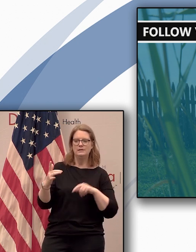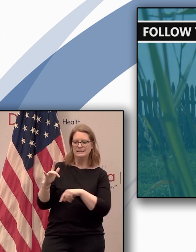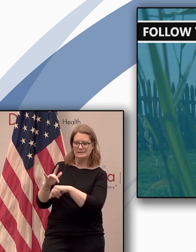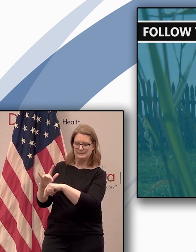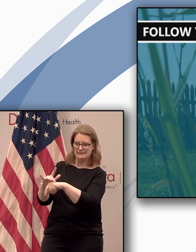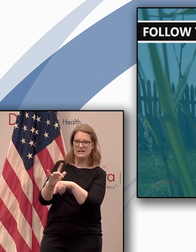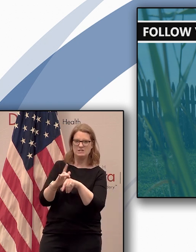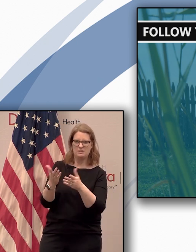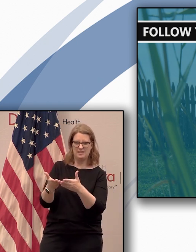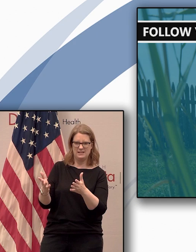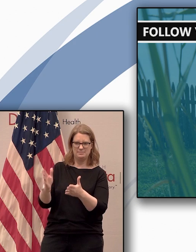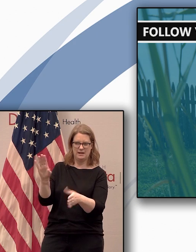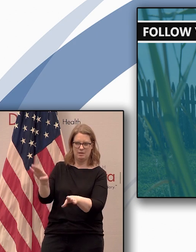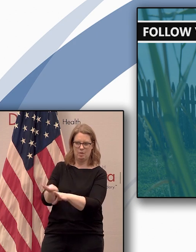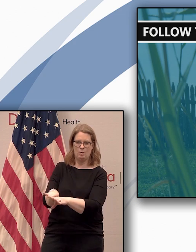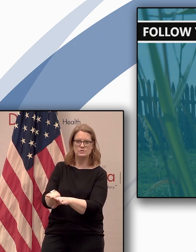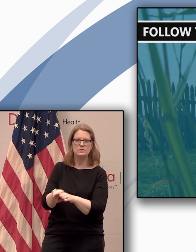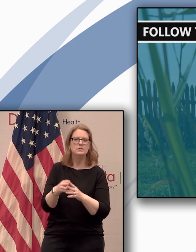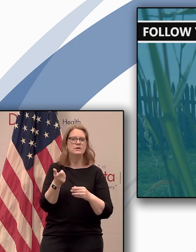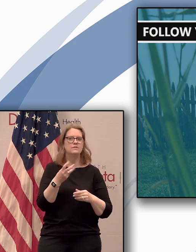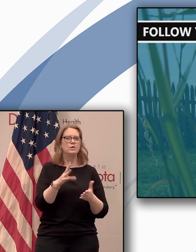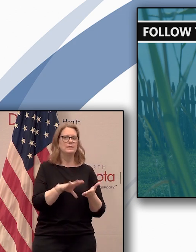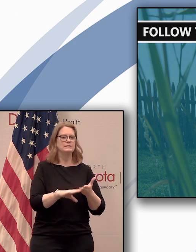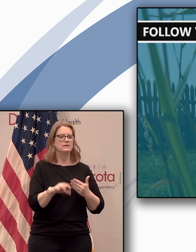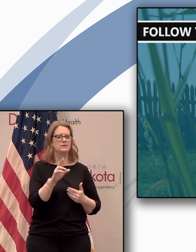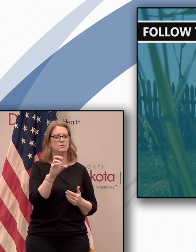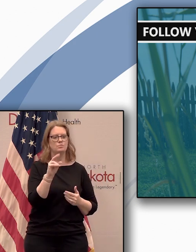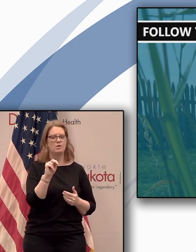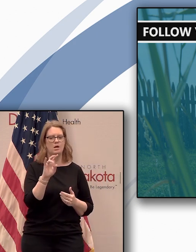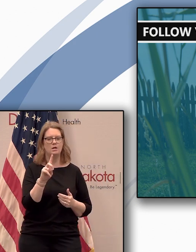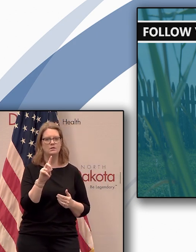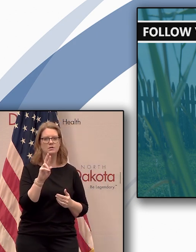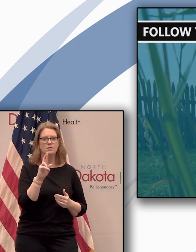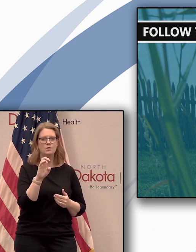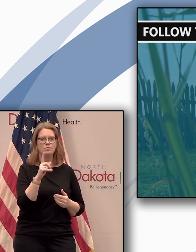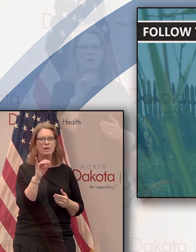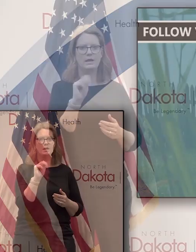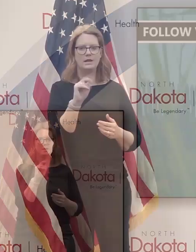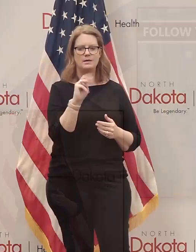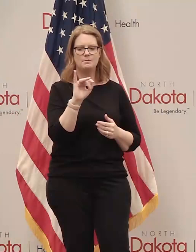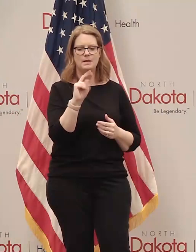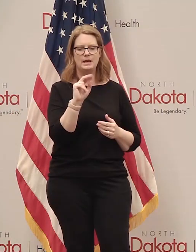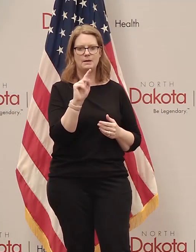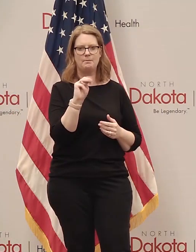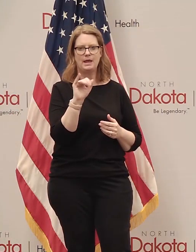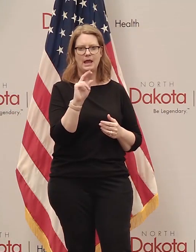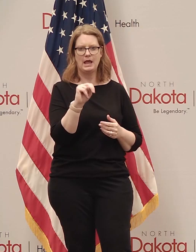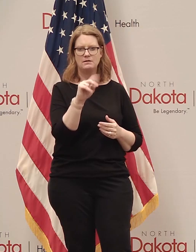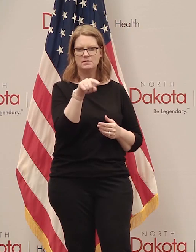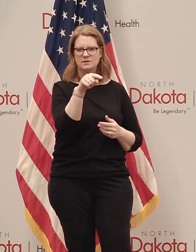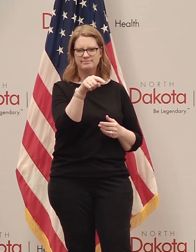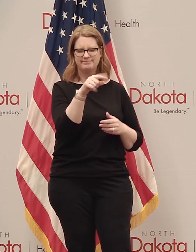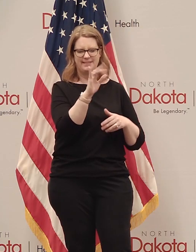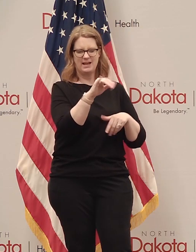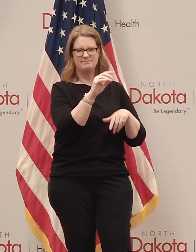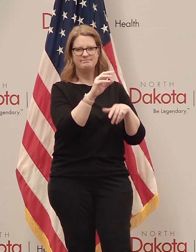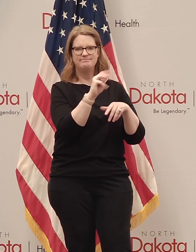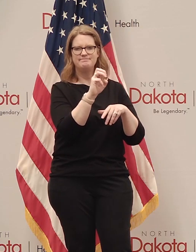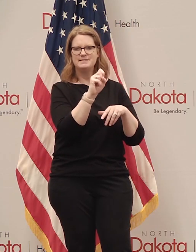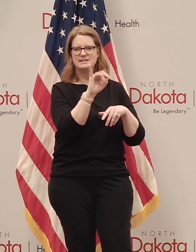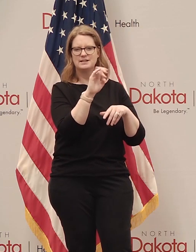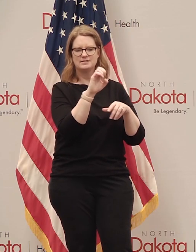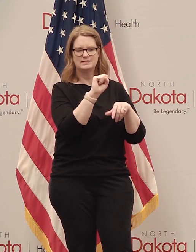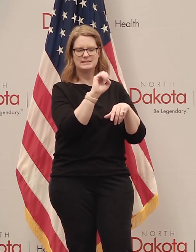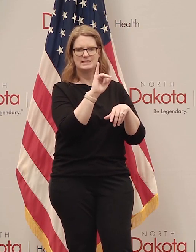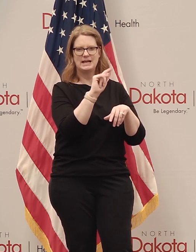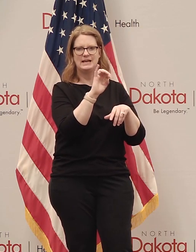remain closed. And then a couple exceptions here, the Ronald Reagan Minuteman Missile State Historic Site near Cooperstown. If you haven't been